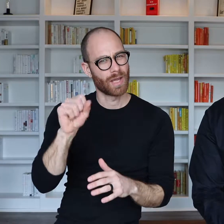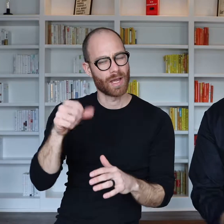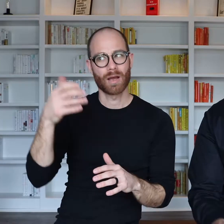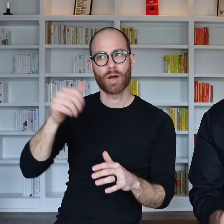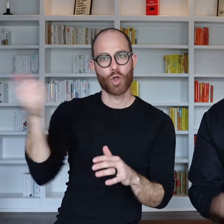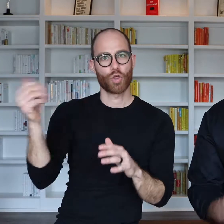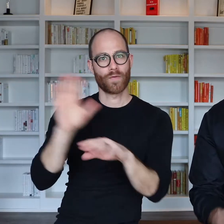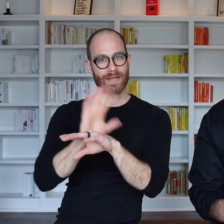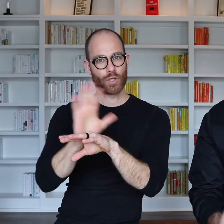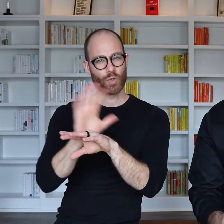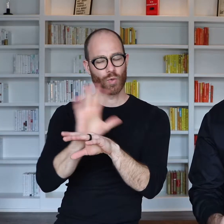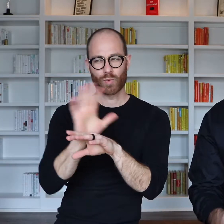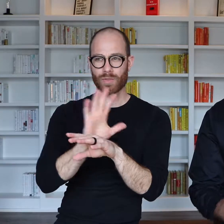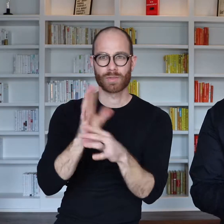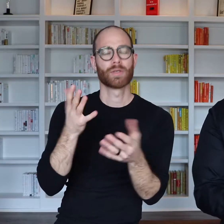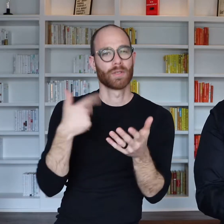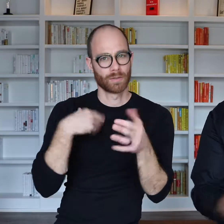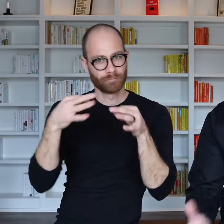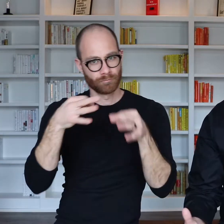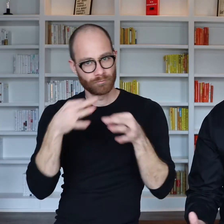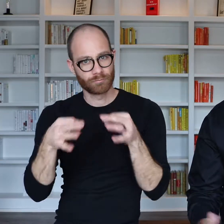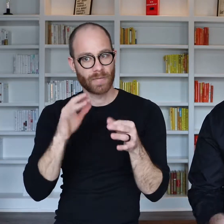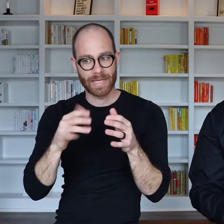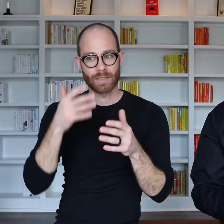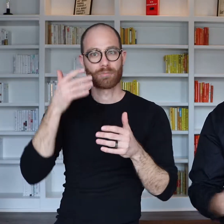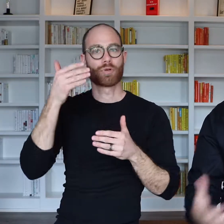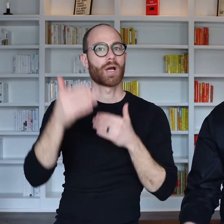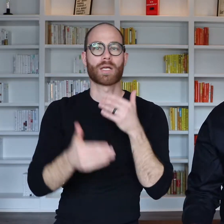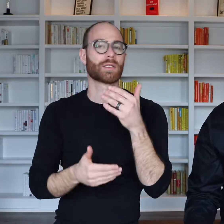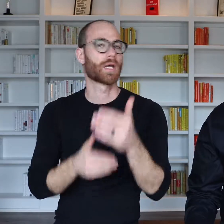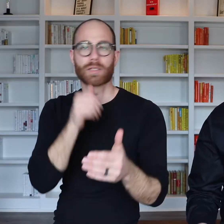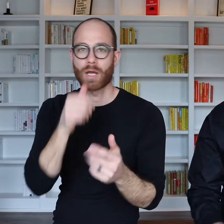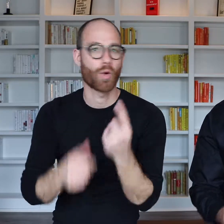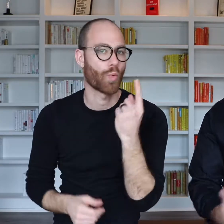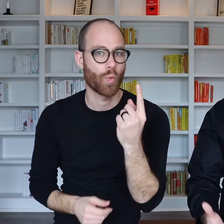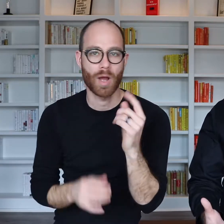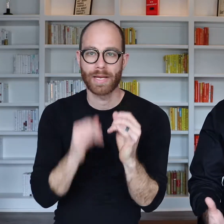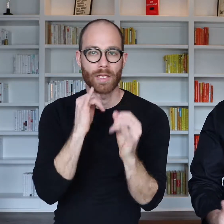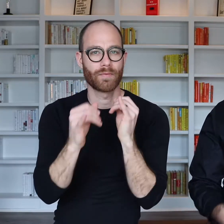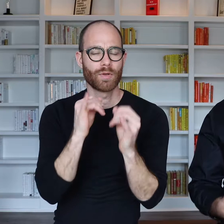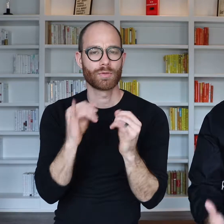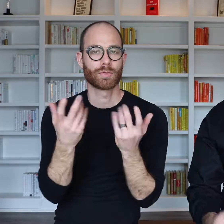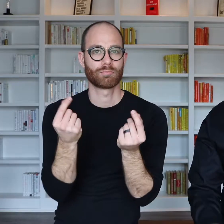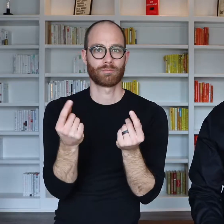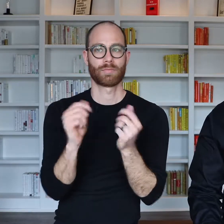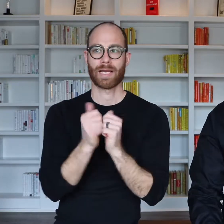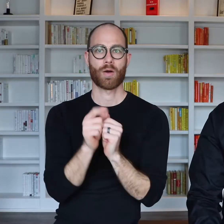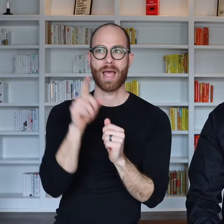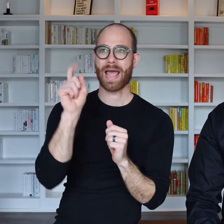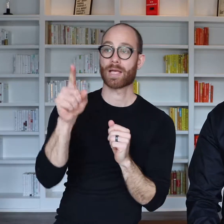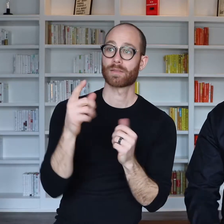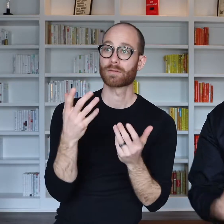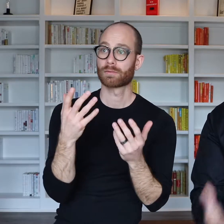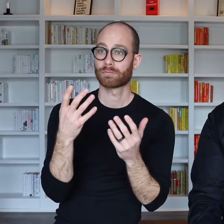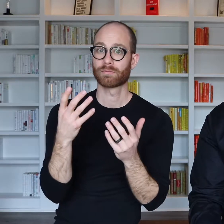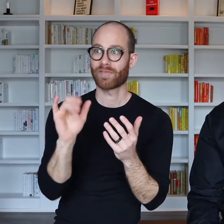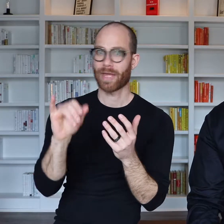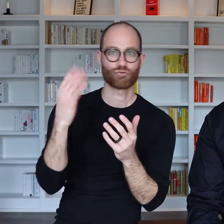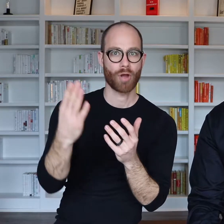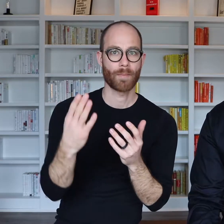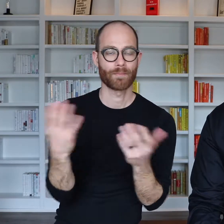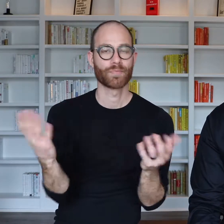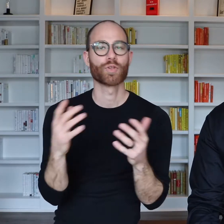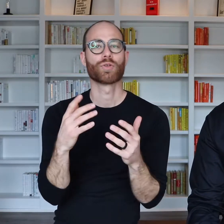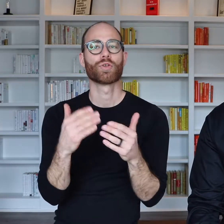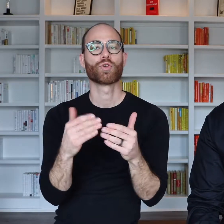I was actually talking about how it's a process. There's never just one interview. So how do you ask for the job? Well, you ask for the